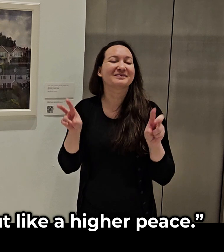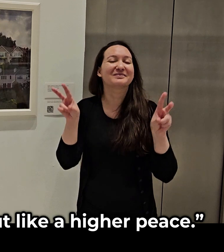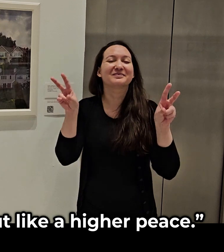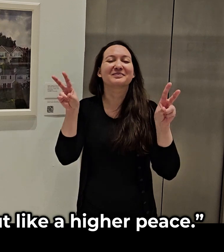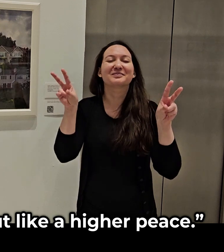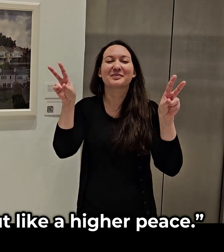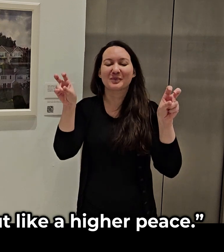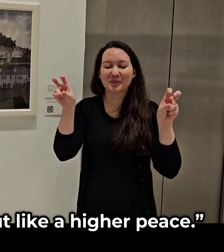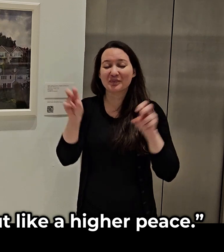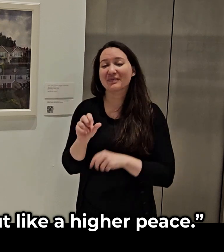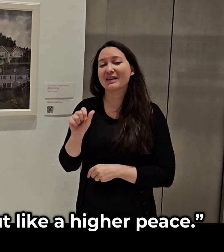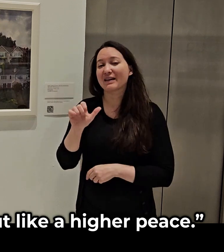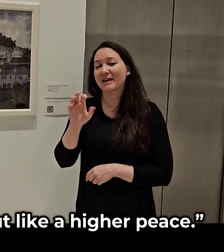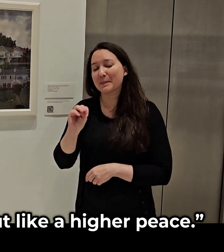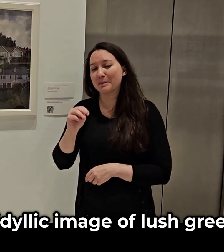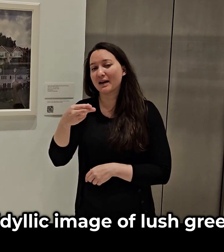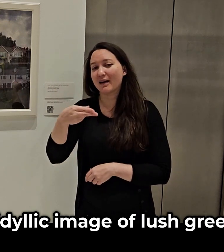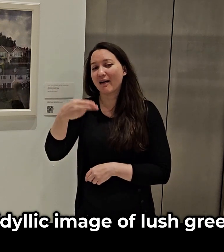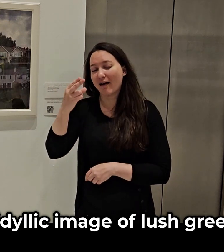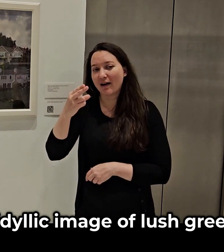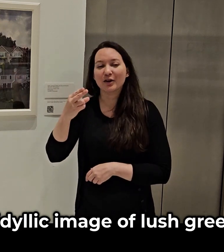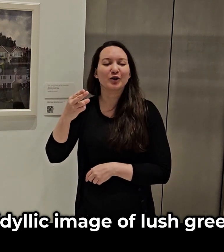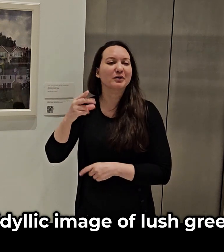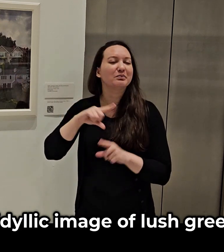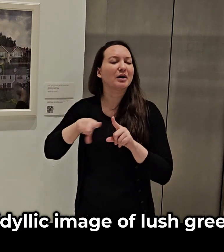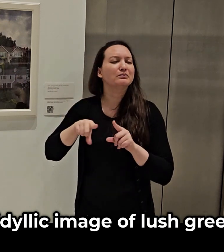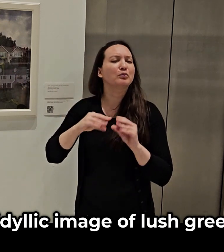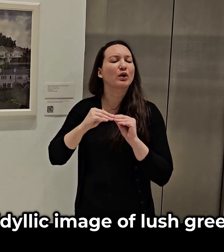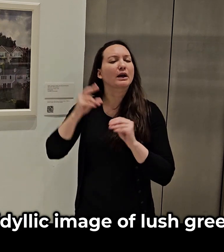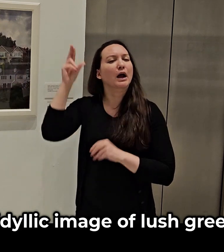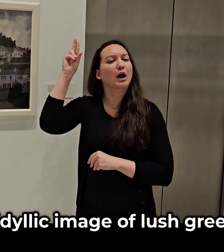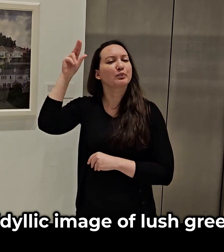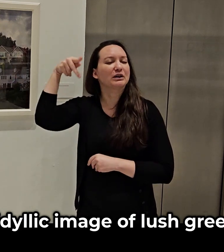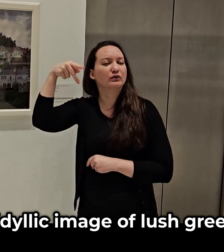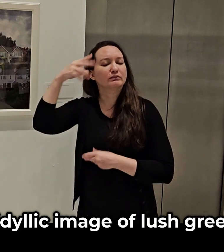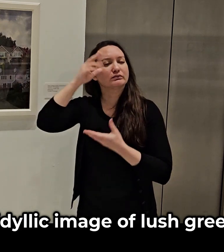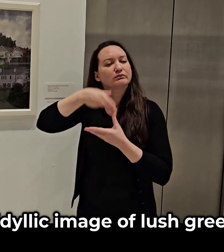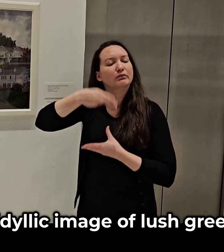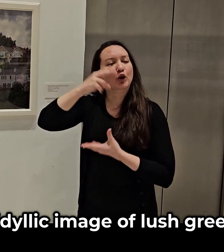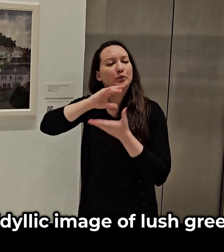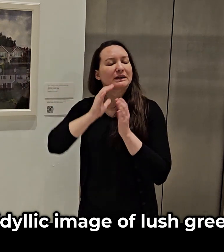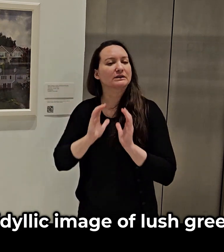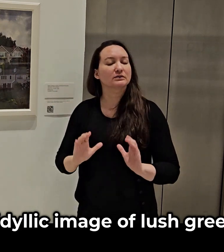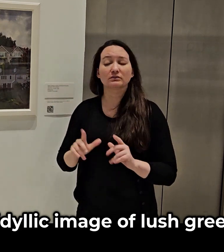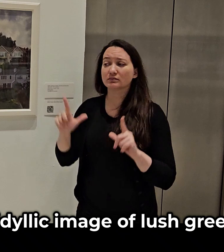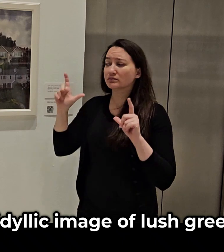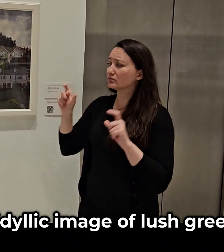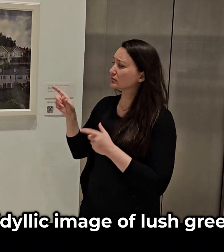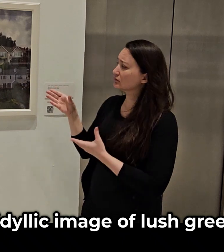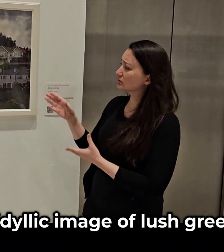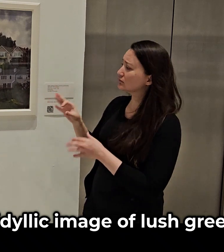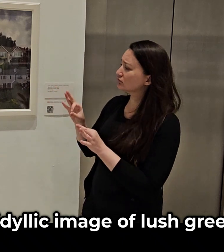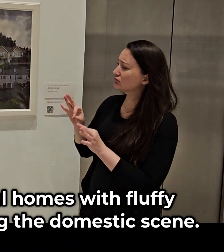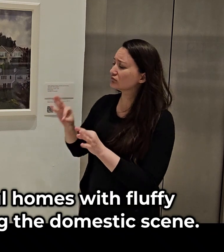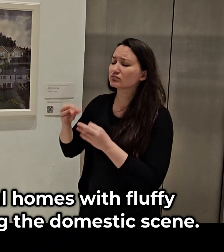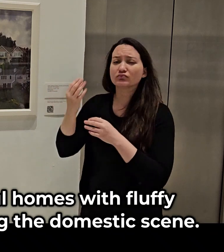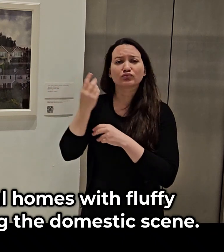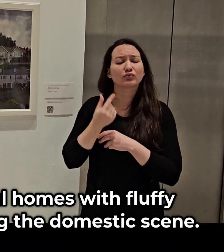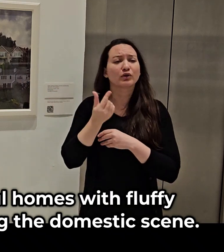"Aim higher, but like a higher piece," end quote. The photograph is an idyllic image of lush greenery and peaceful